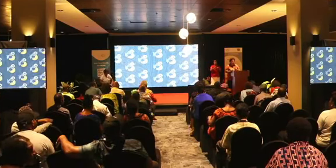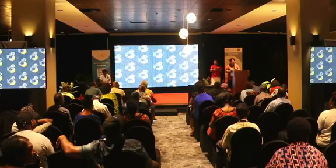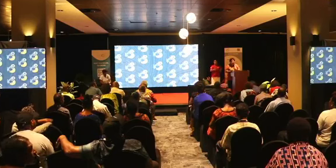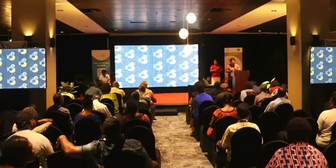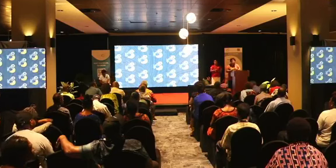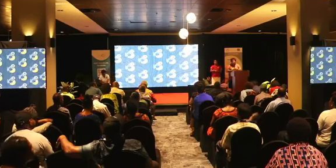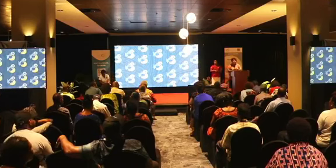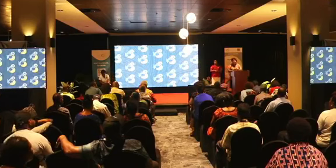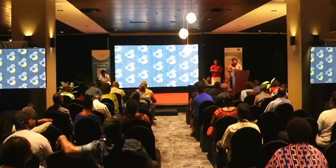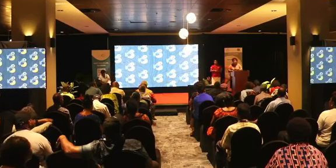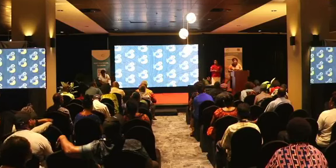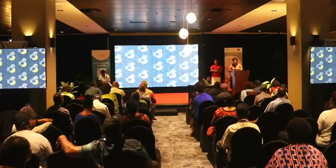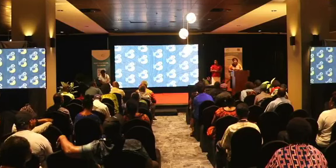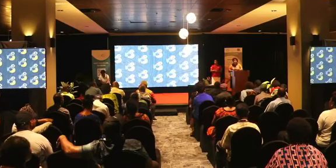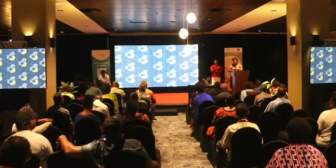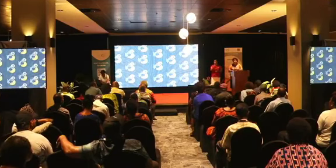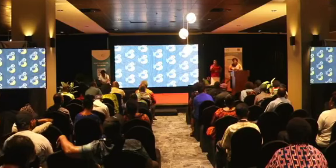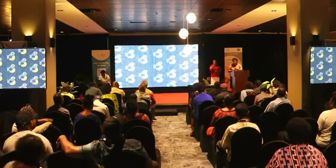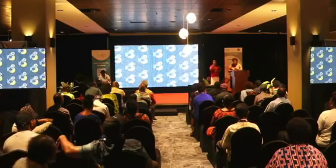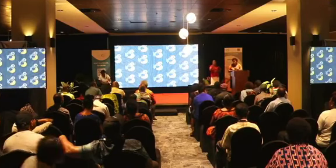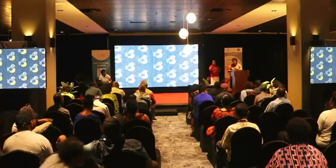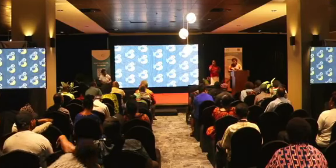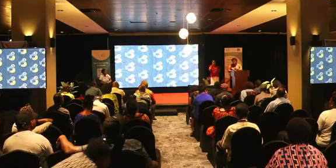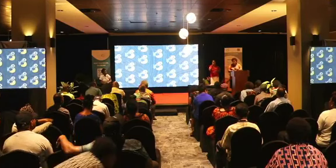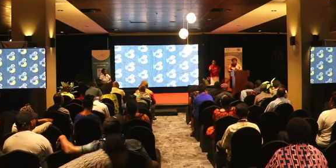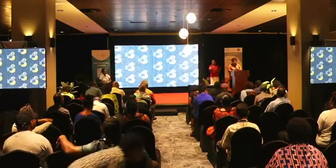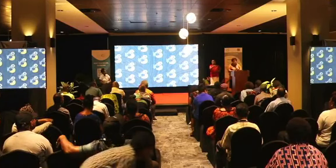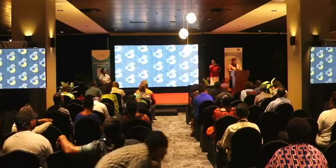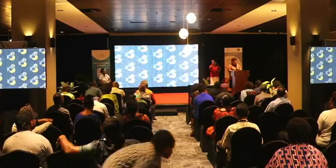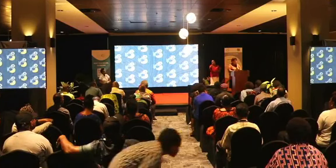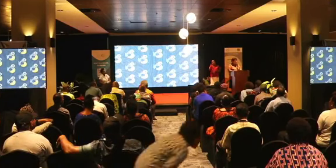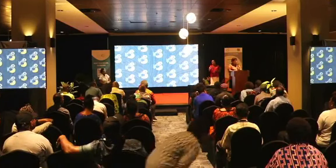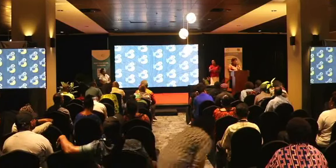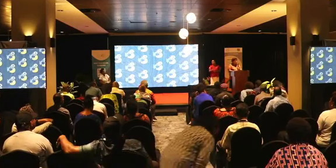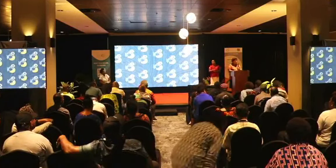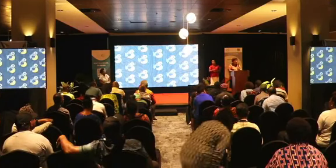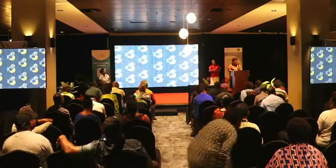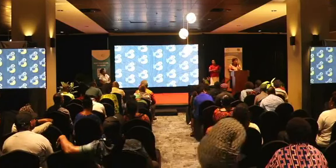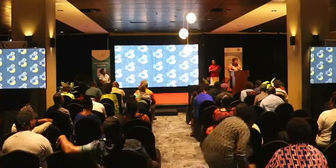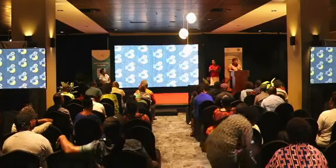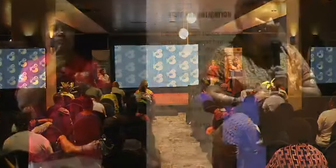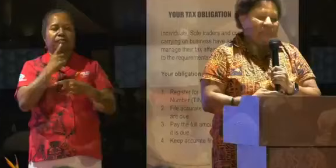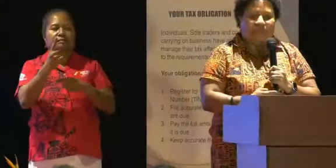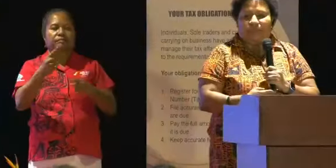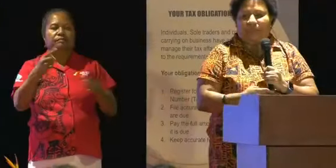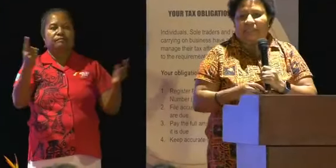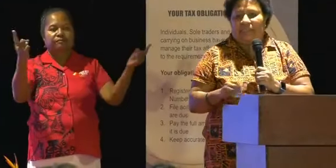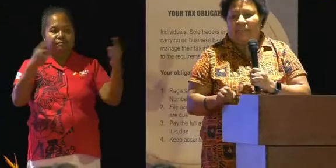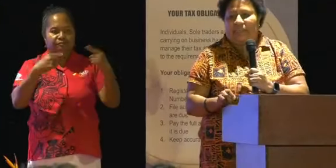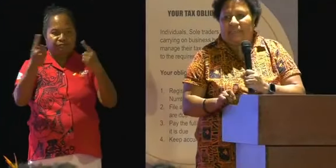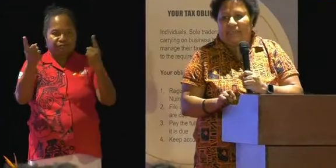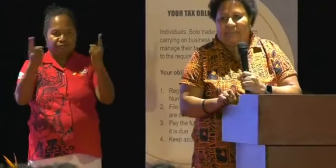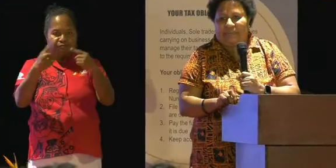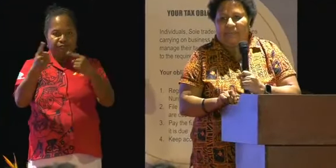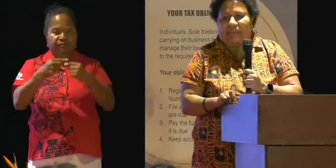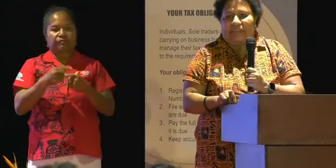session. Thank you, all comments people are giving for those of you who were given the opportunity to speak.